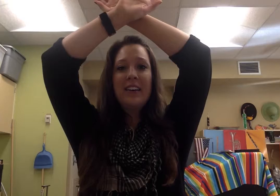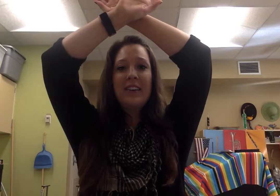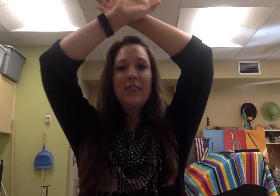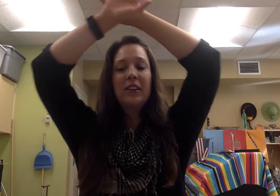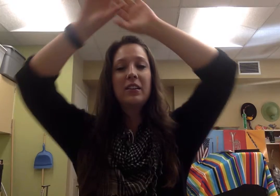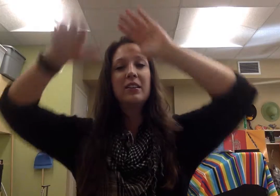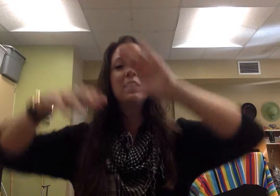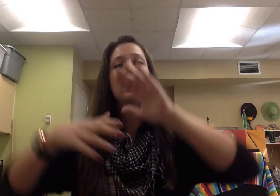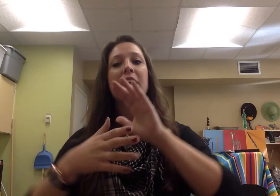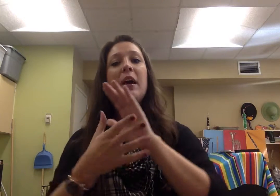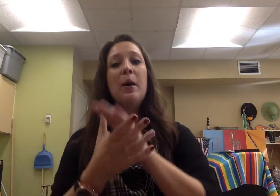heavenly